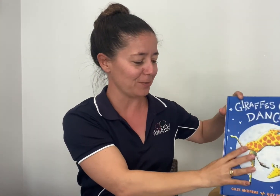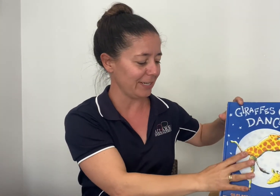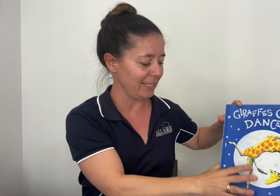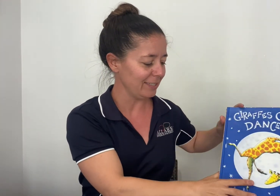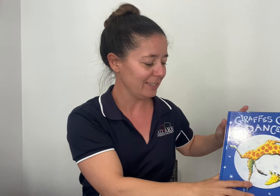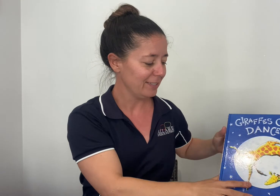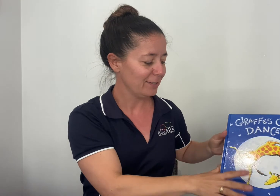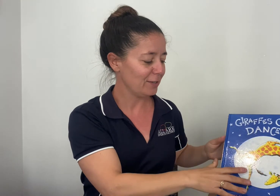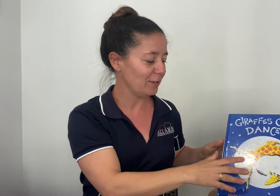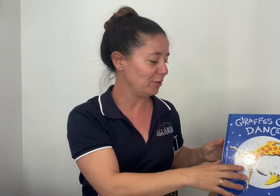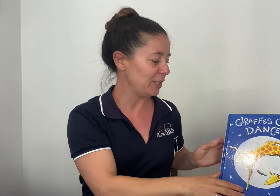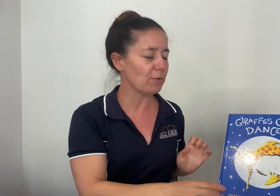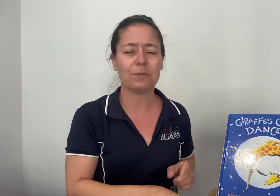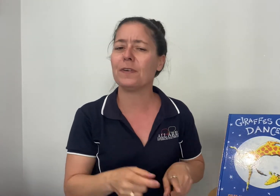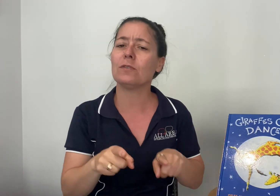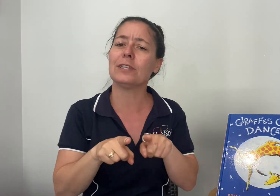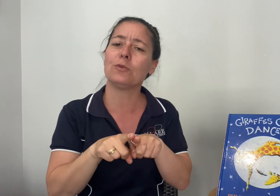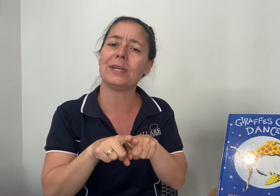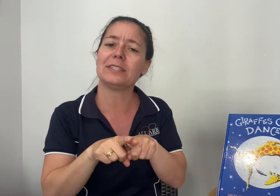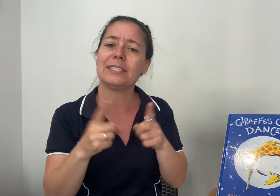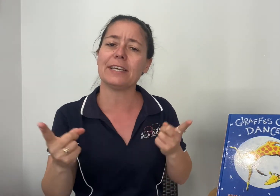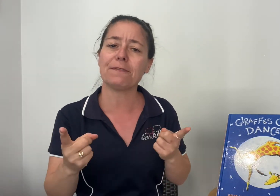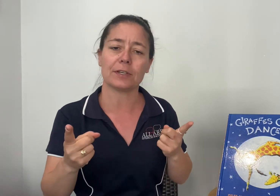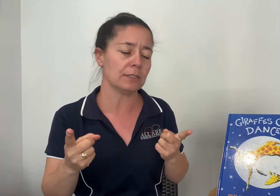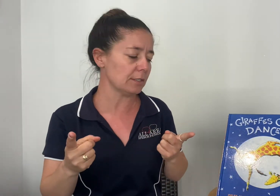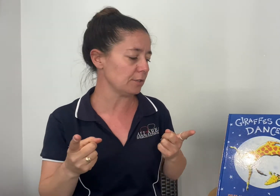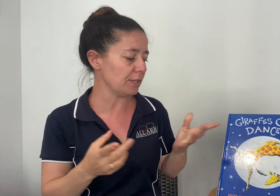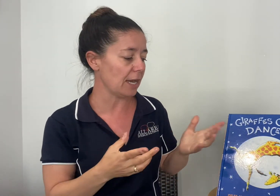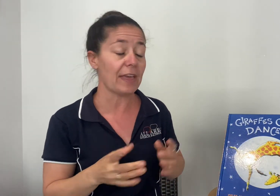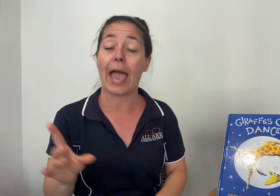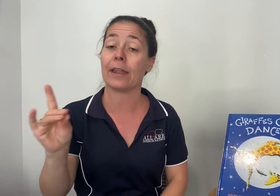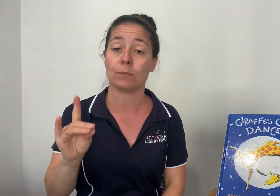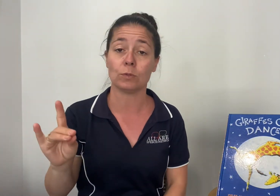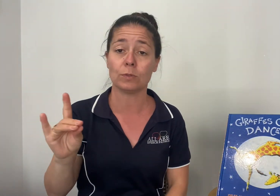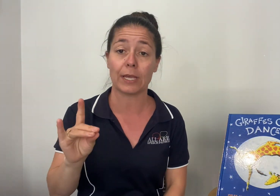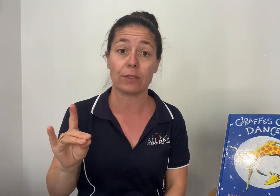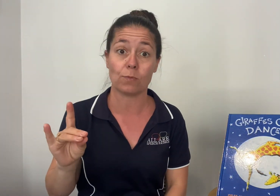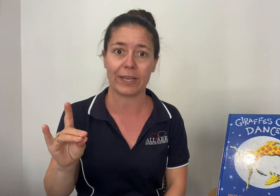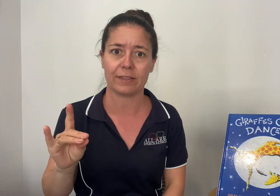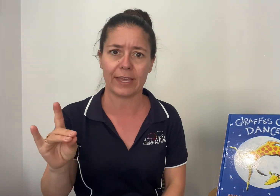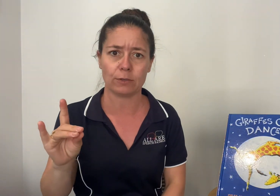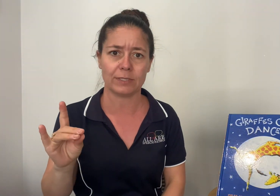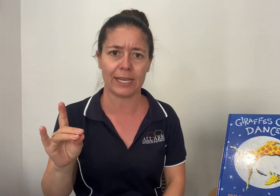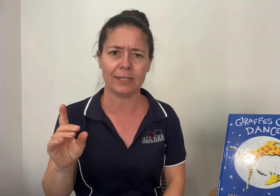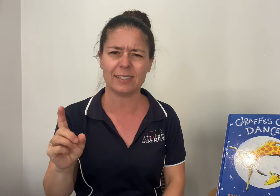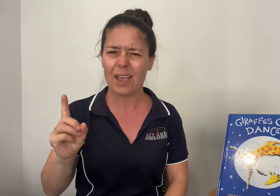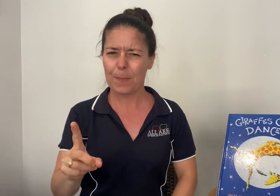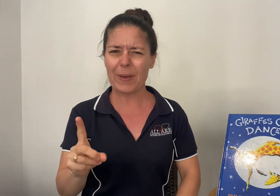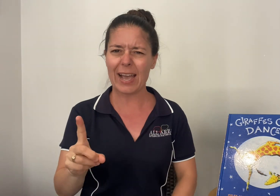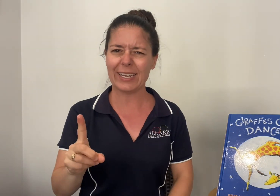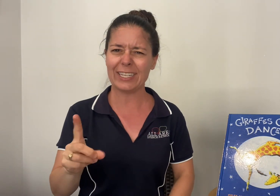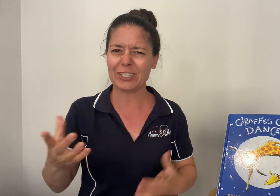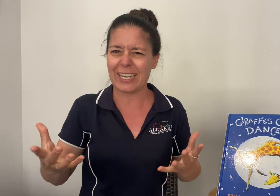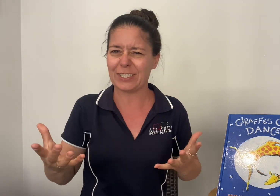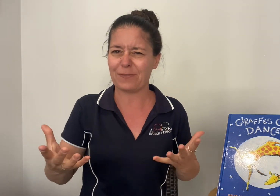story. So Gerald felt a little bit different to the other animals and the way that they all danced, but he just had to find